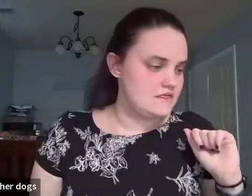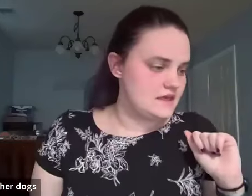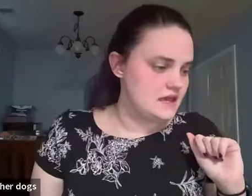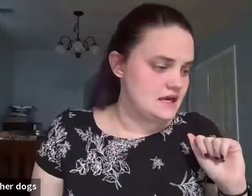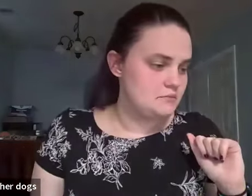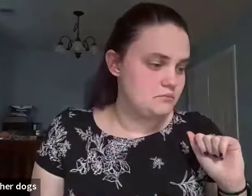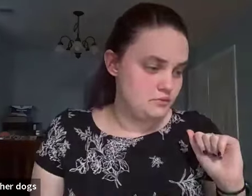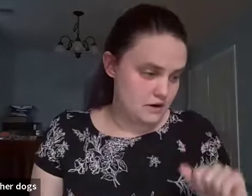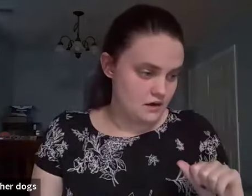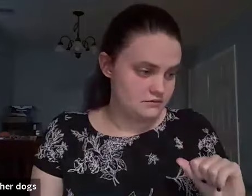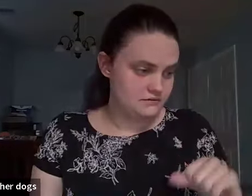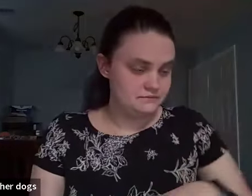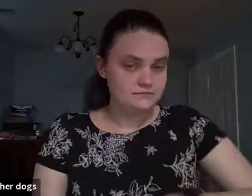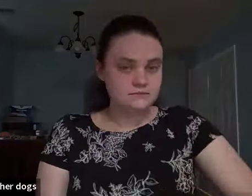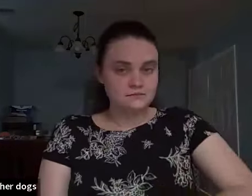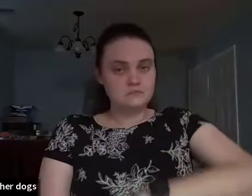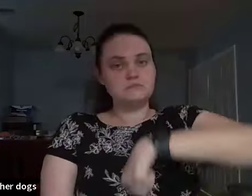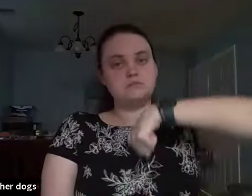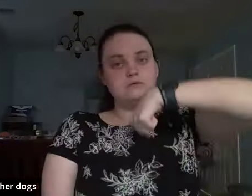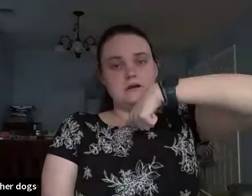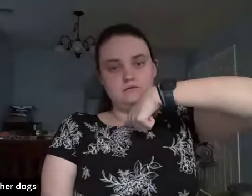And then proud. Proud.